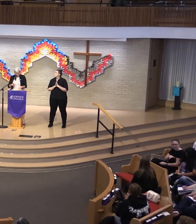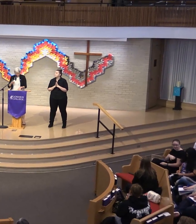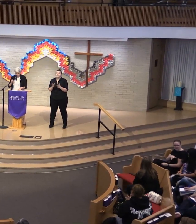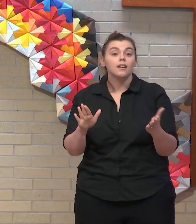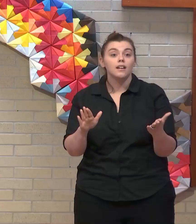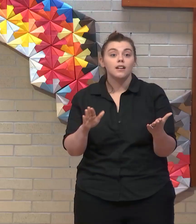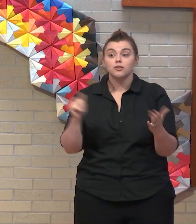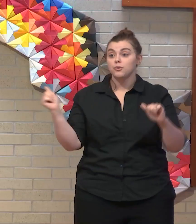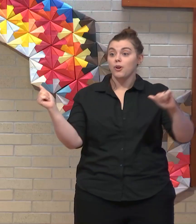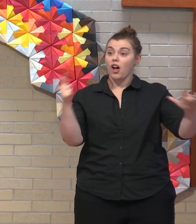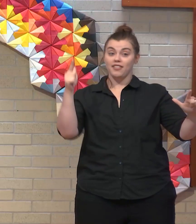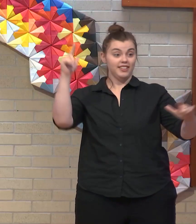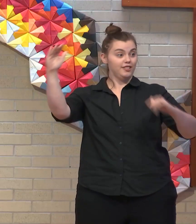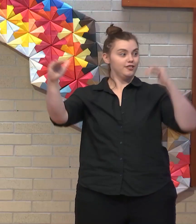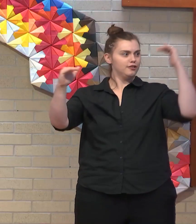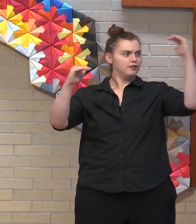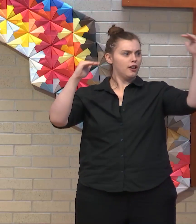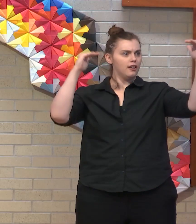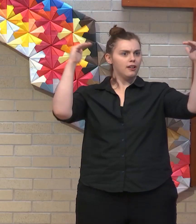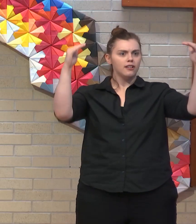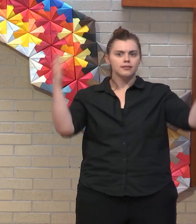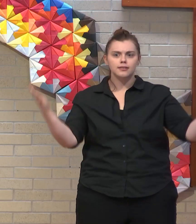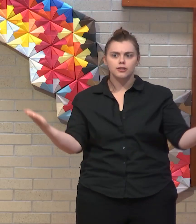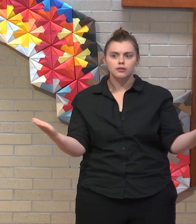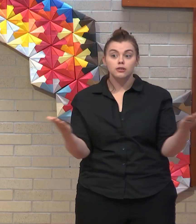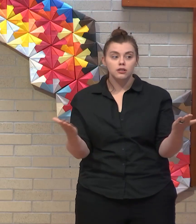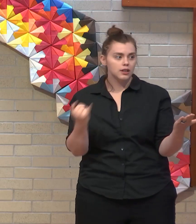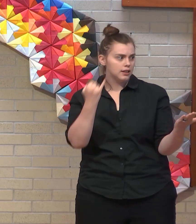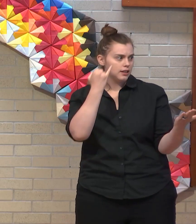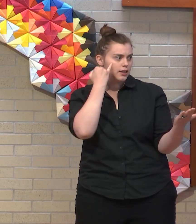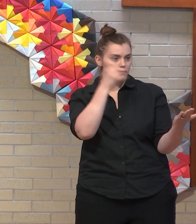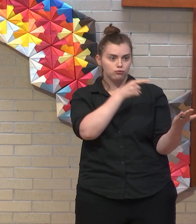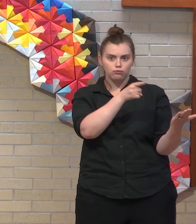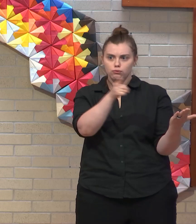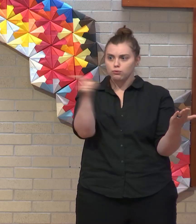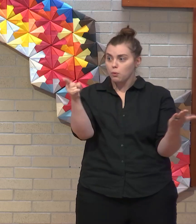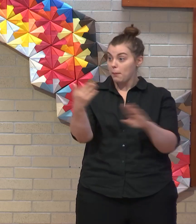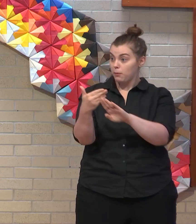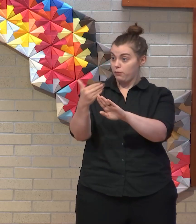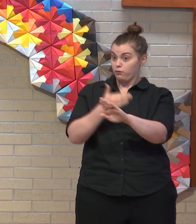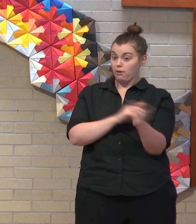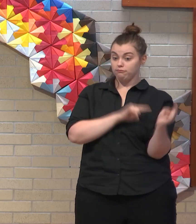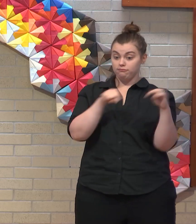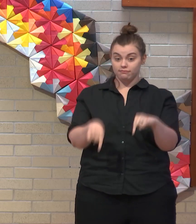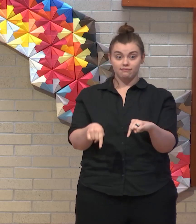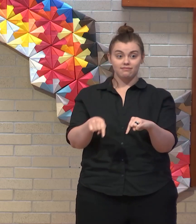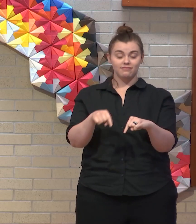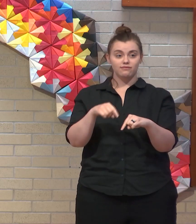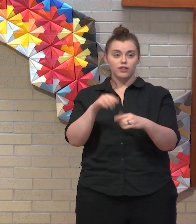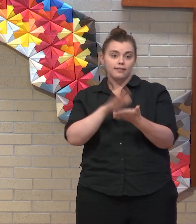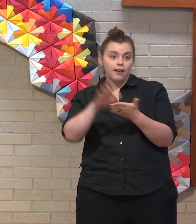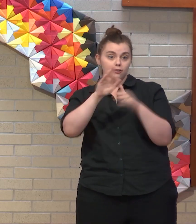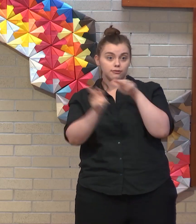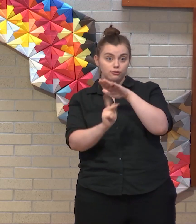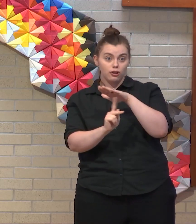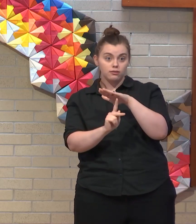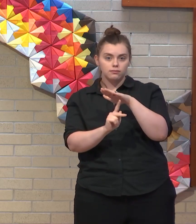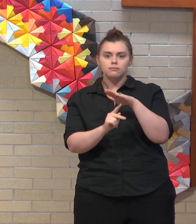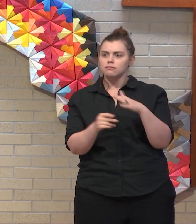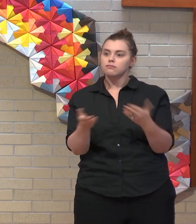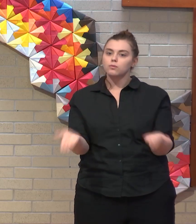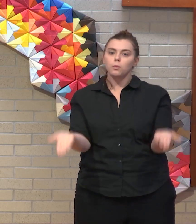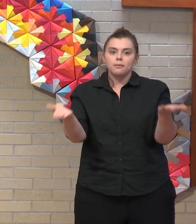Yeah. And to the grown-ups in this gathering, if you attended our college kindergarten,